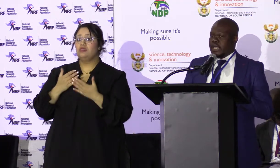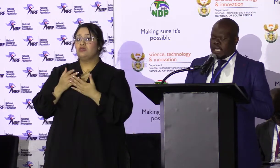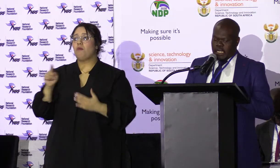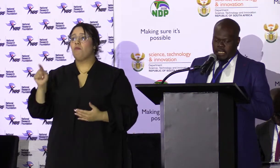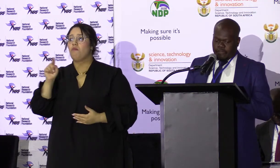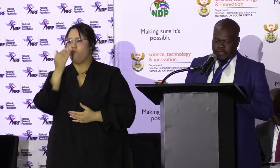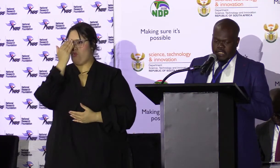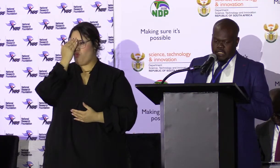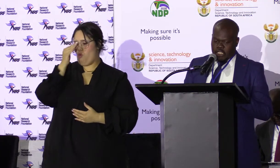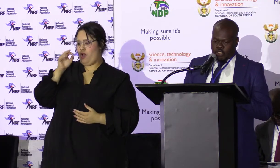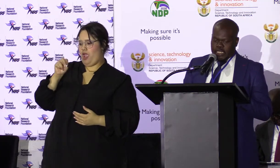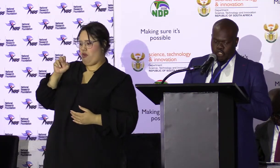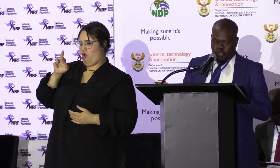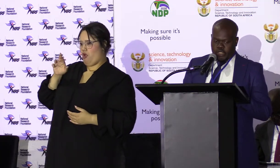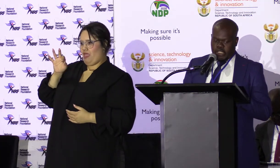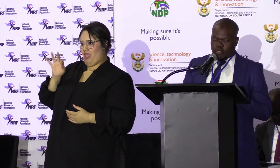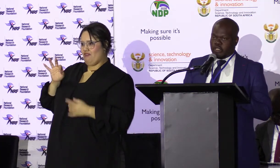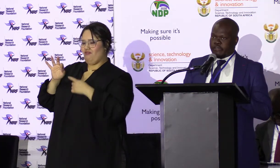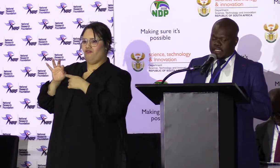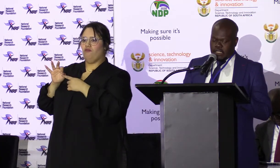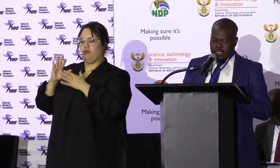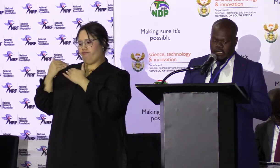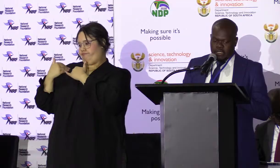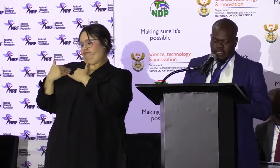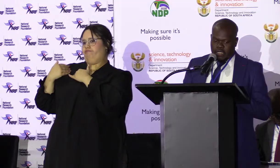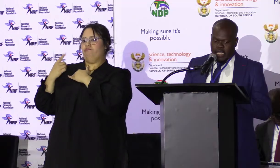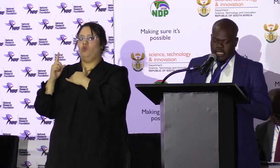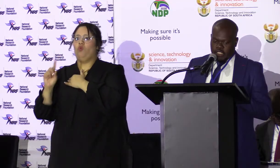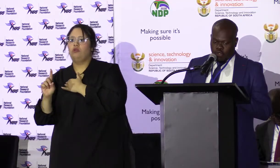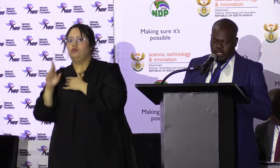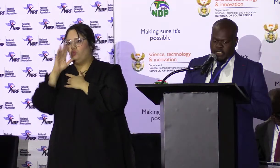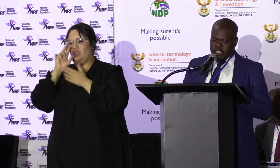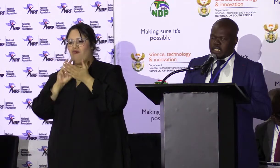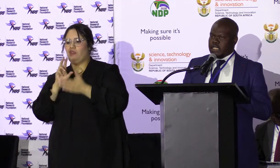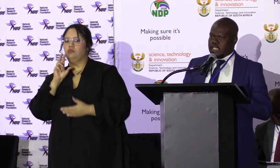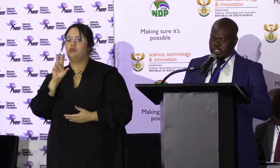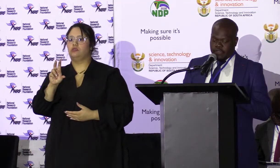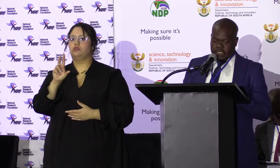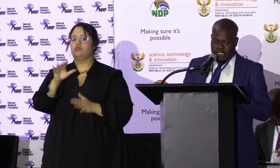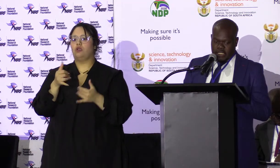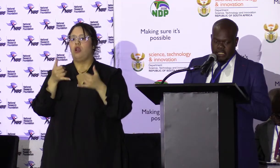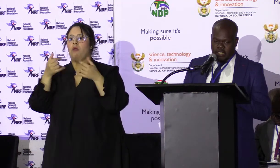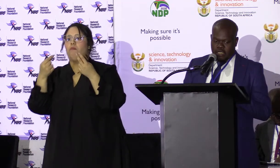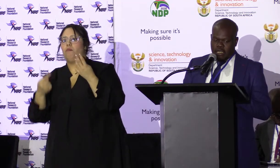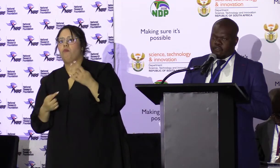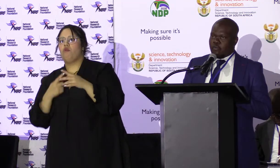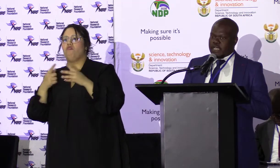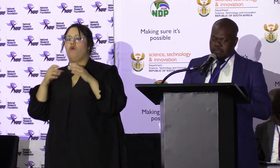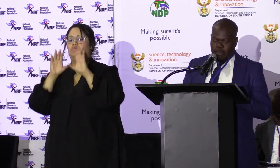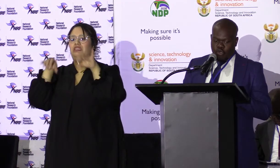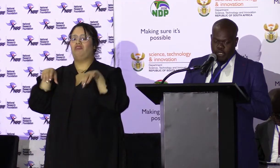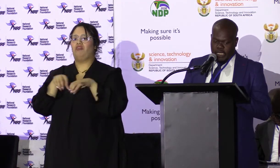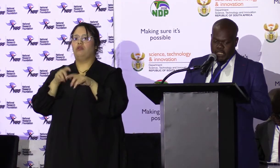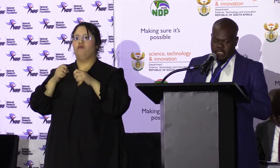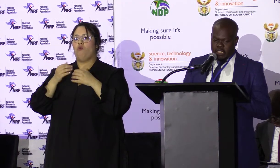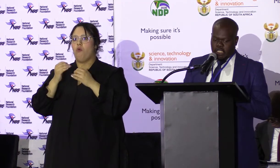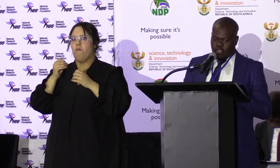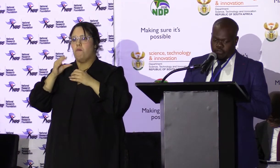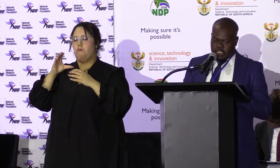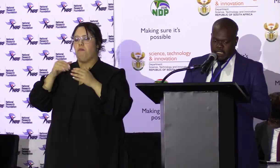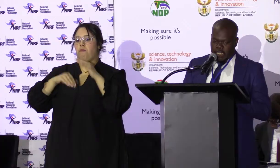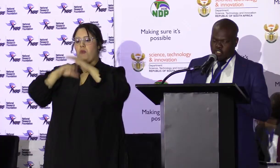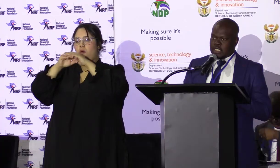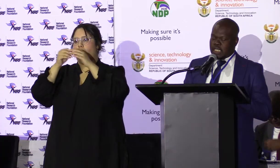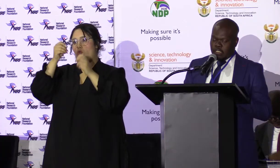will know that the NRF's statutory duty is to invest in and steward national research infrastructure for maximum